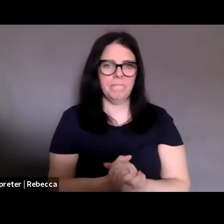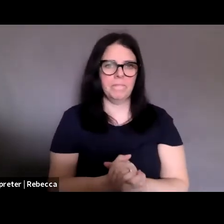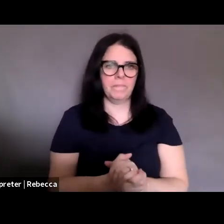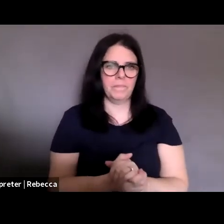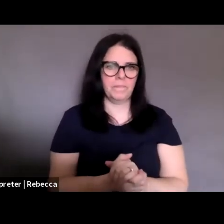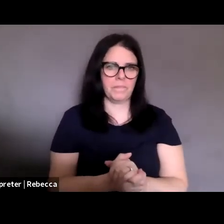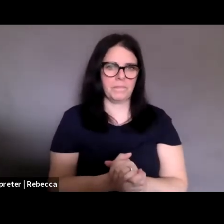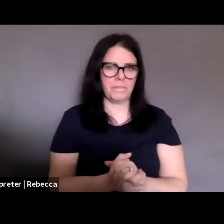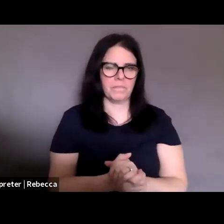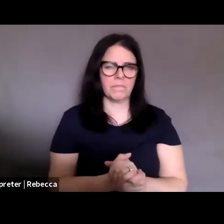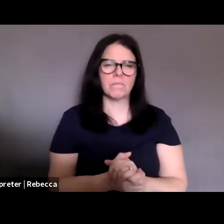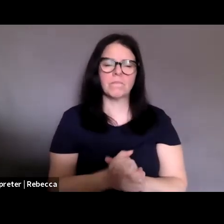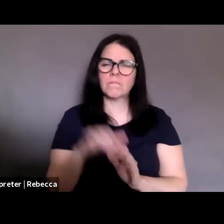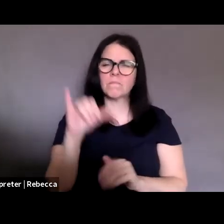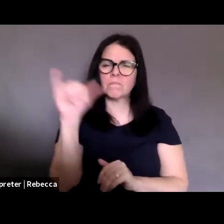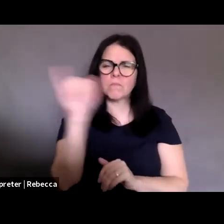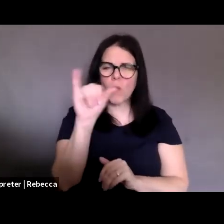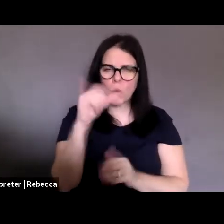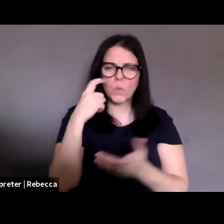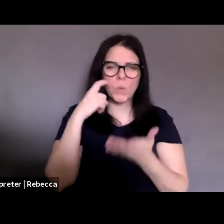We're also seeing a shift